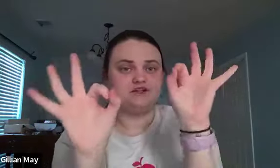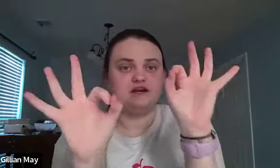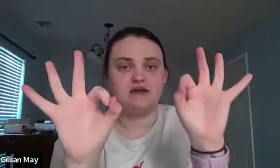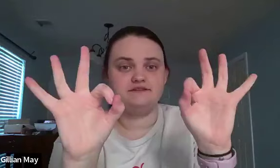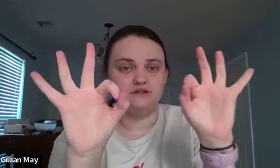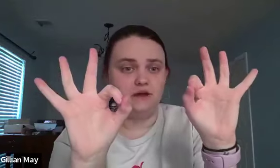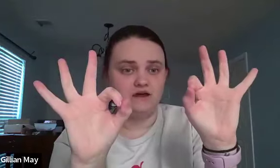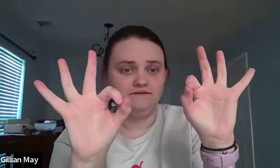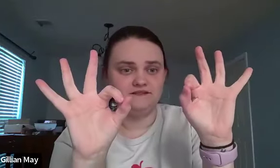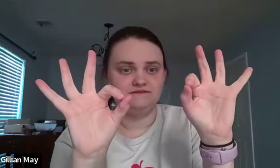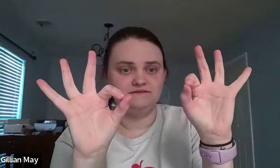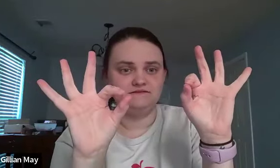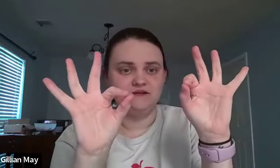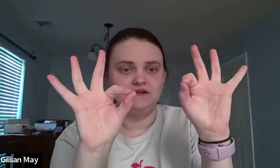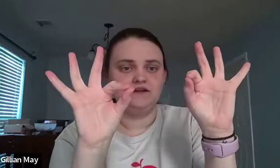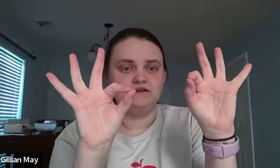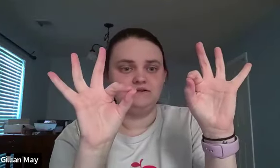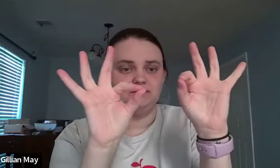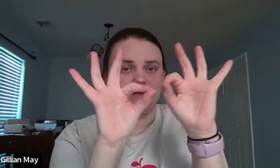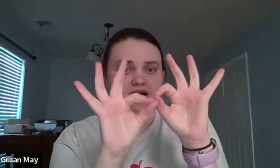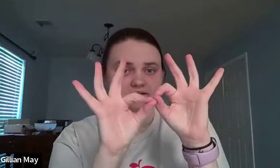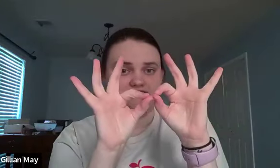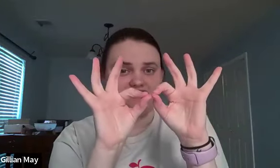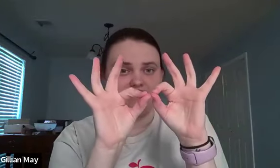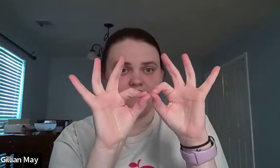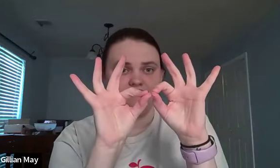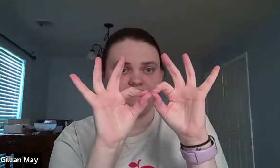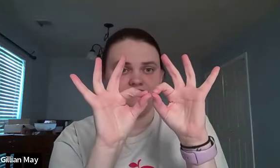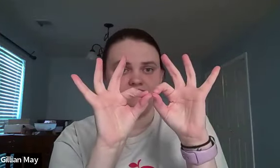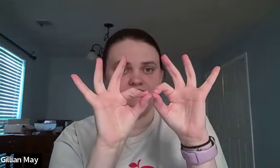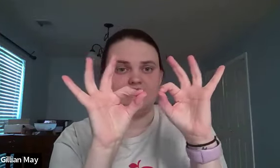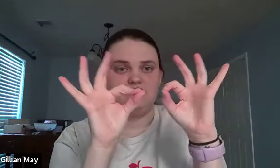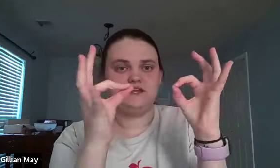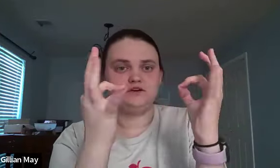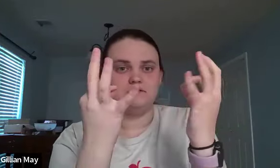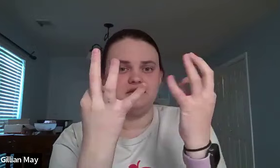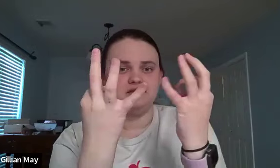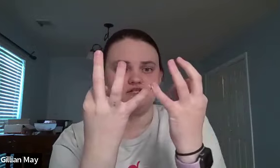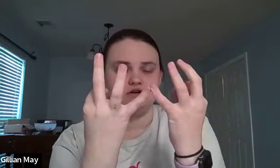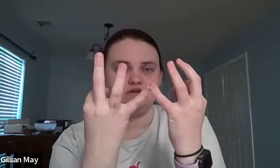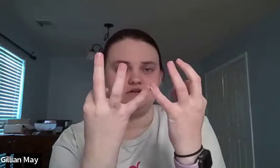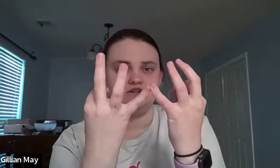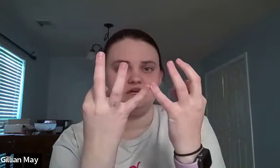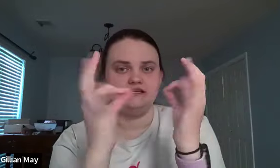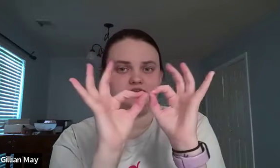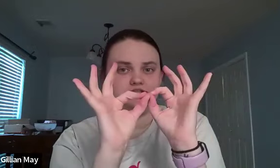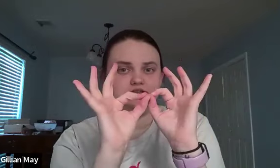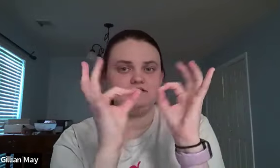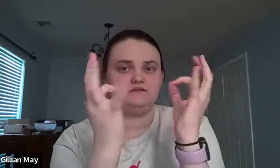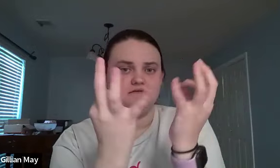gonna have two F's. You're gonna have them together, and then you're gonna make a circle until your pinkies touch.